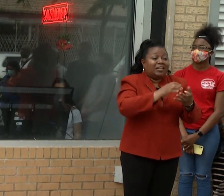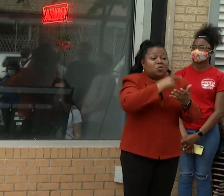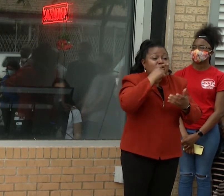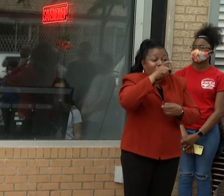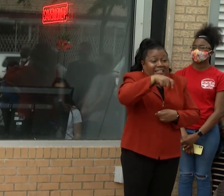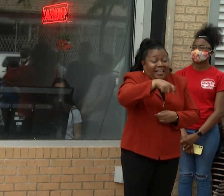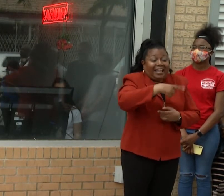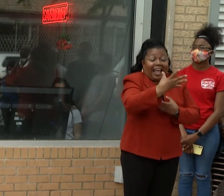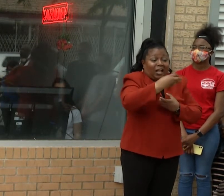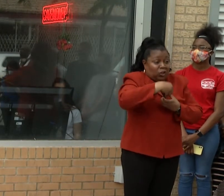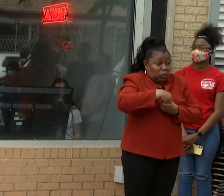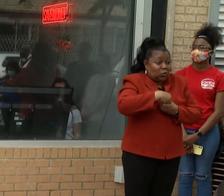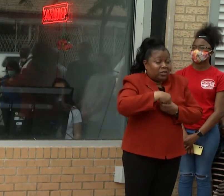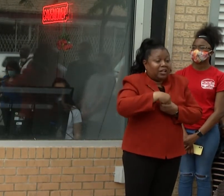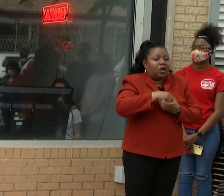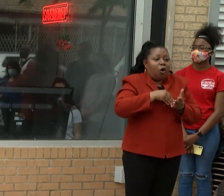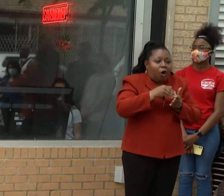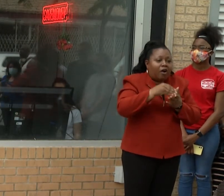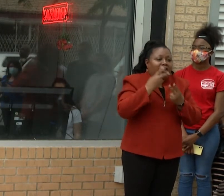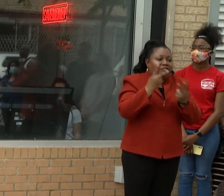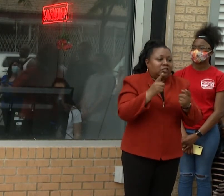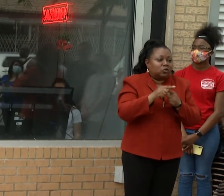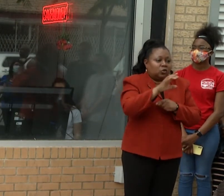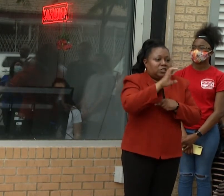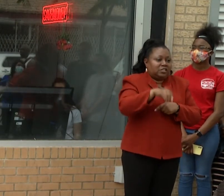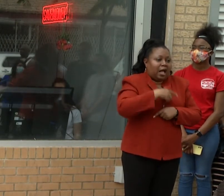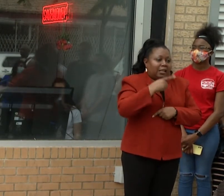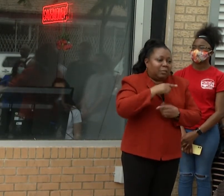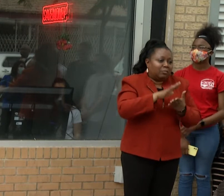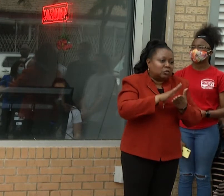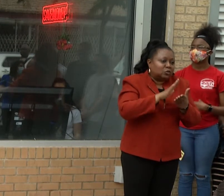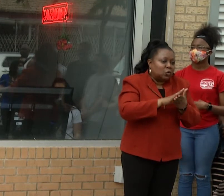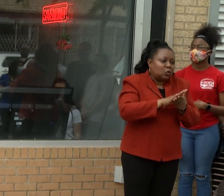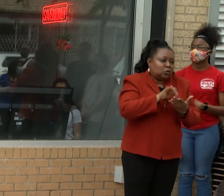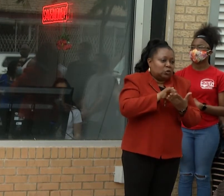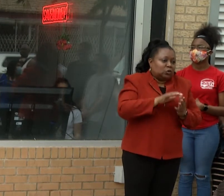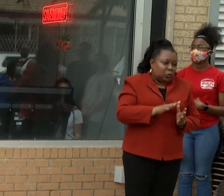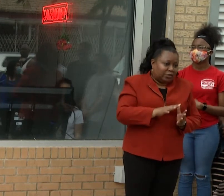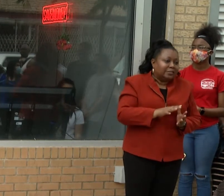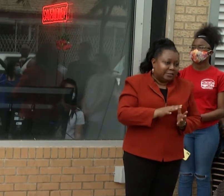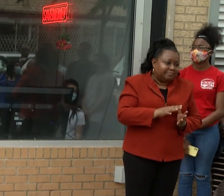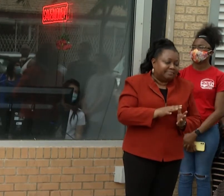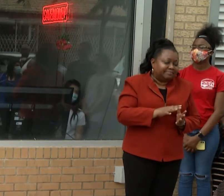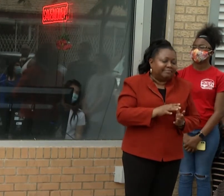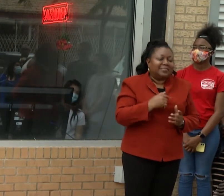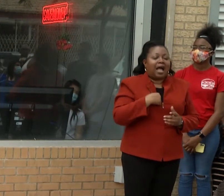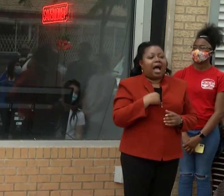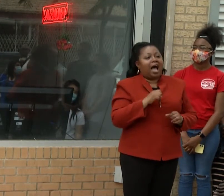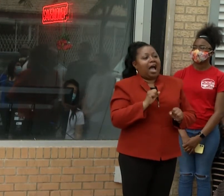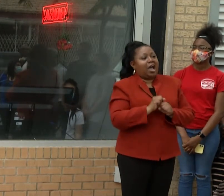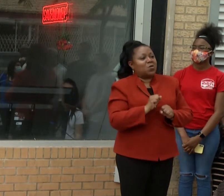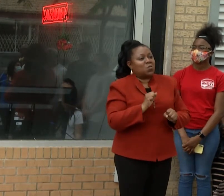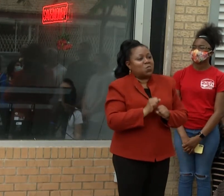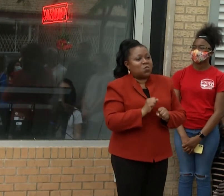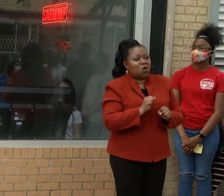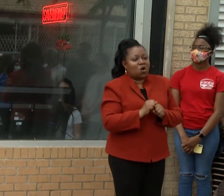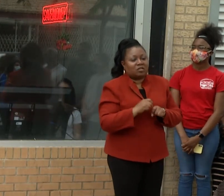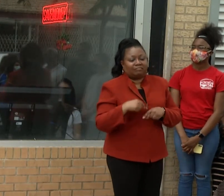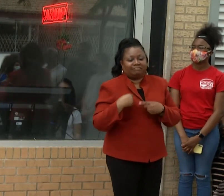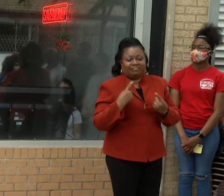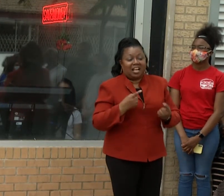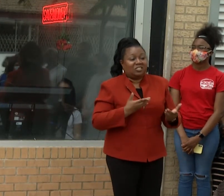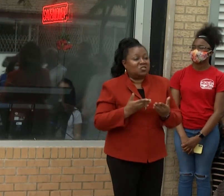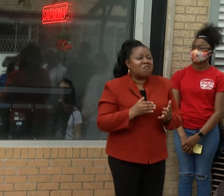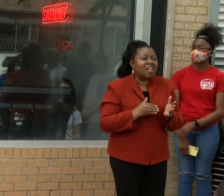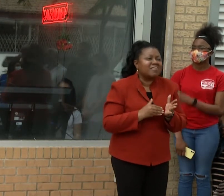need, including frequent visits to the Chicago Public Schools students. Our work has